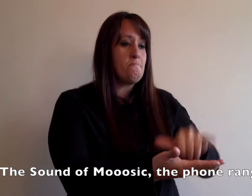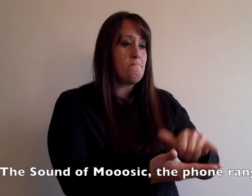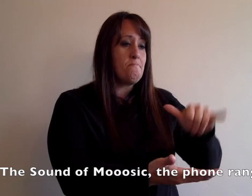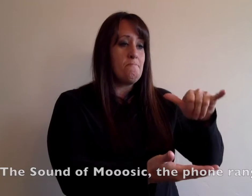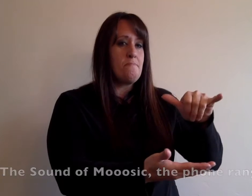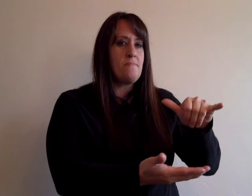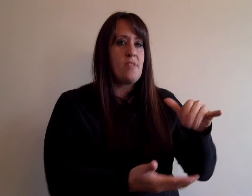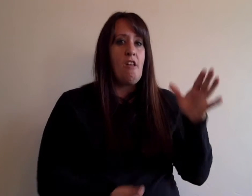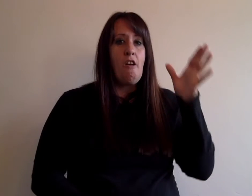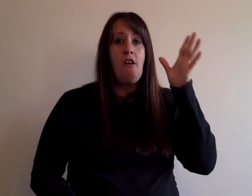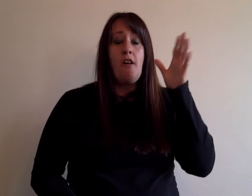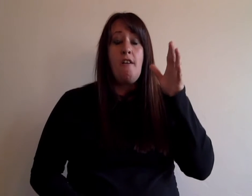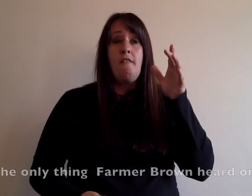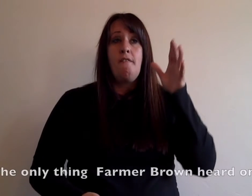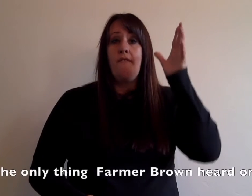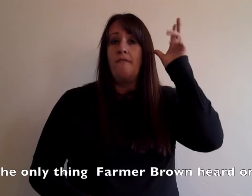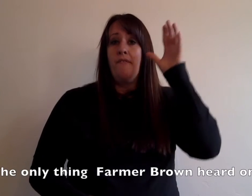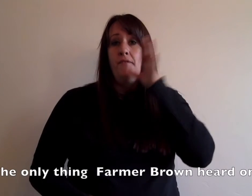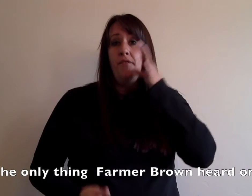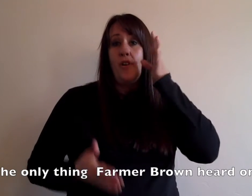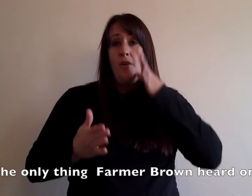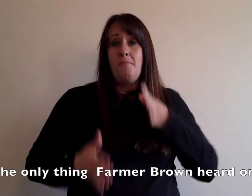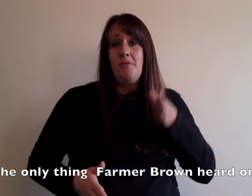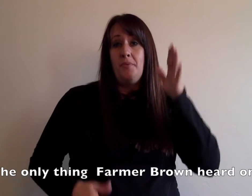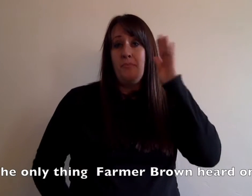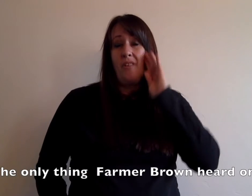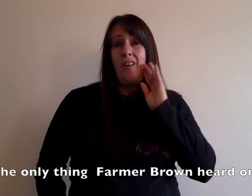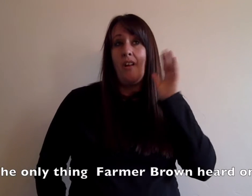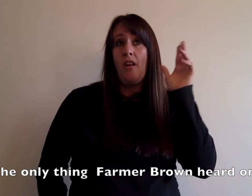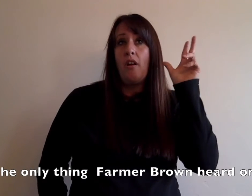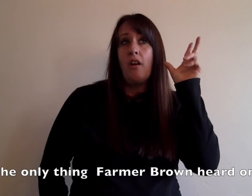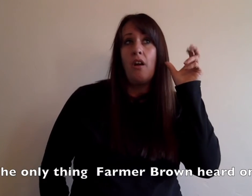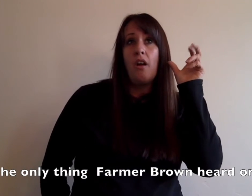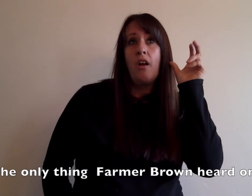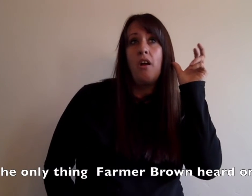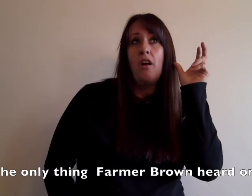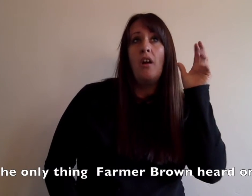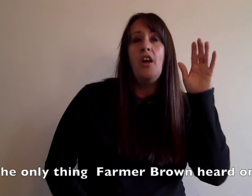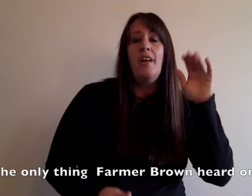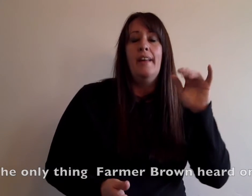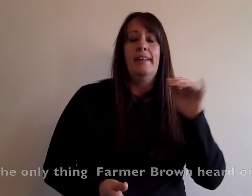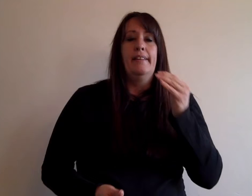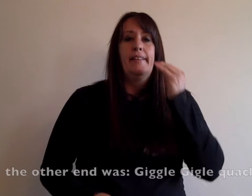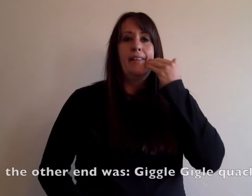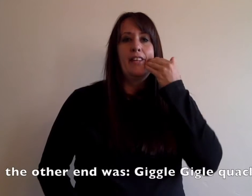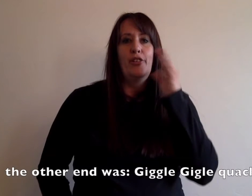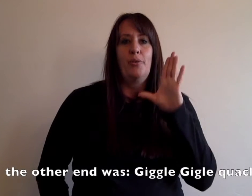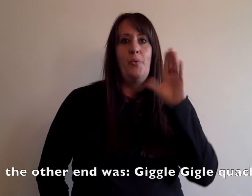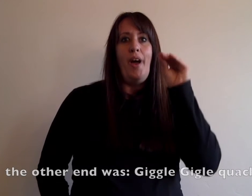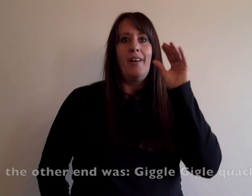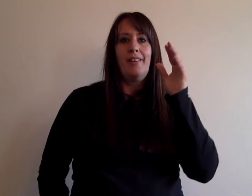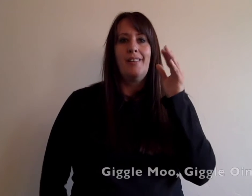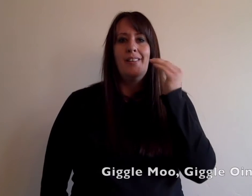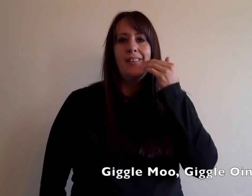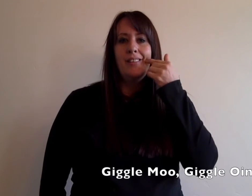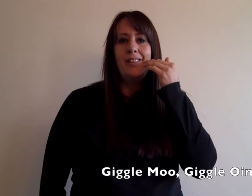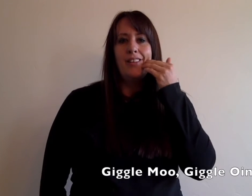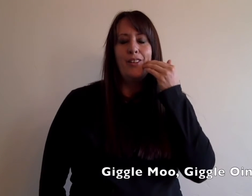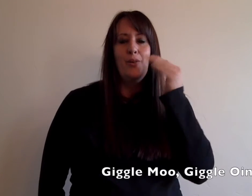The only thing Farmer Brown heard on the other end was Giggle, Giggle, Quack. Giggle,